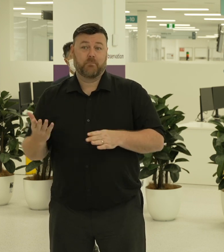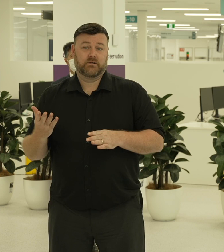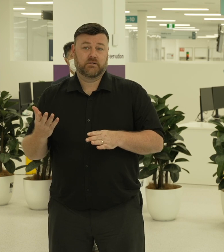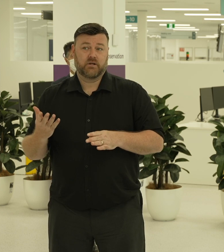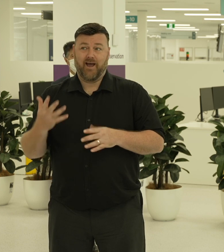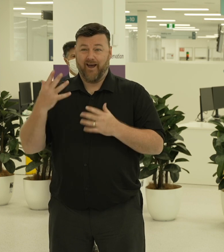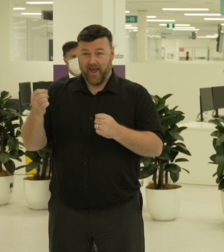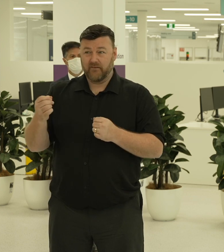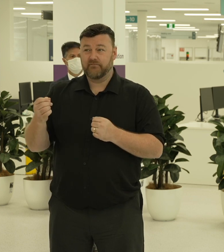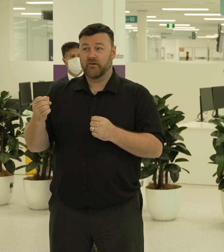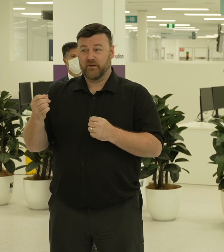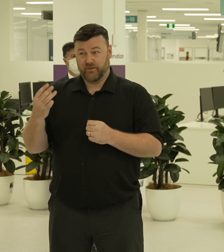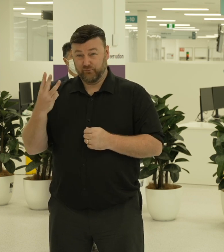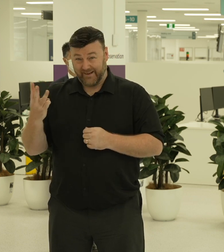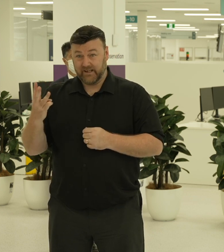we know that many